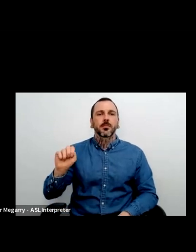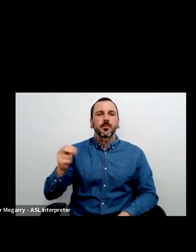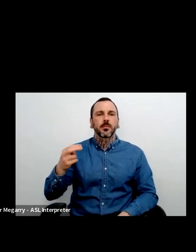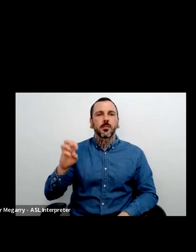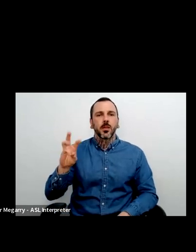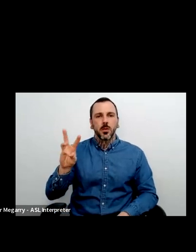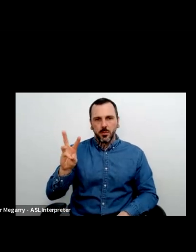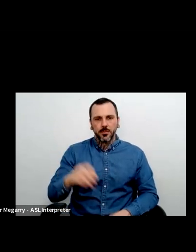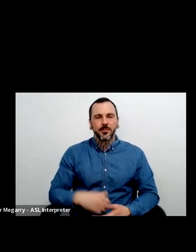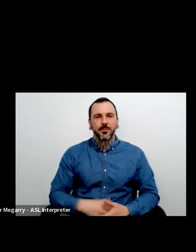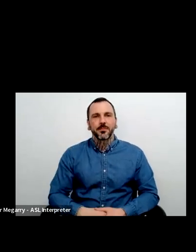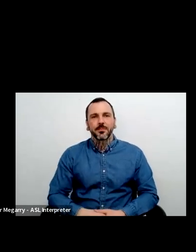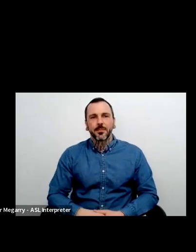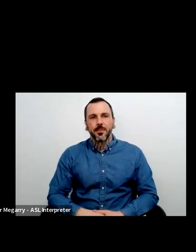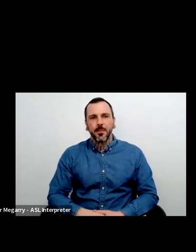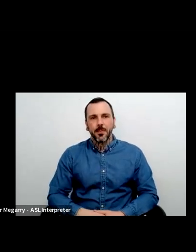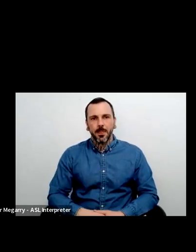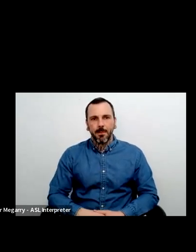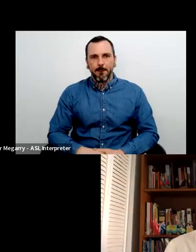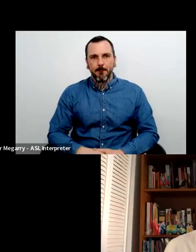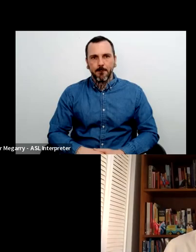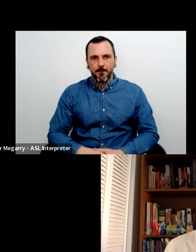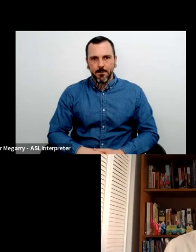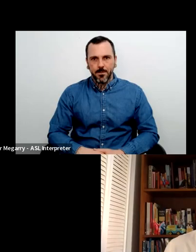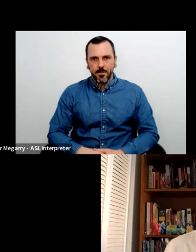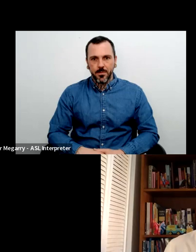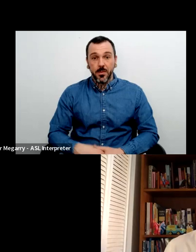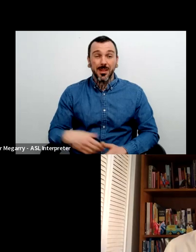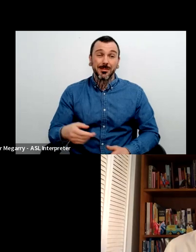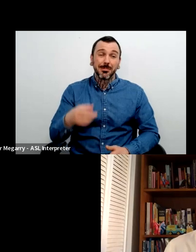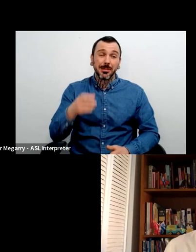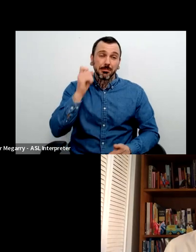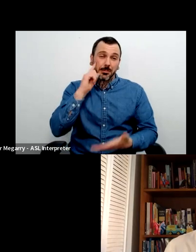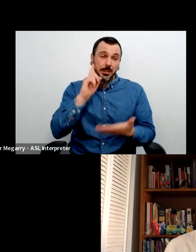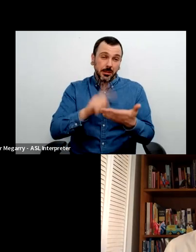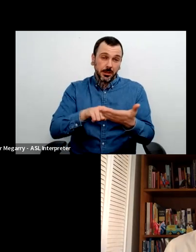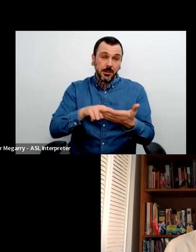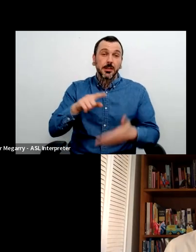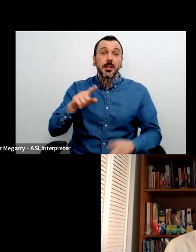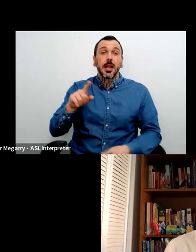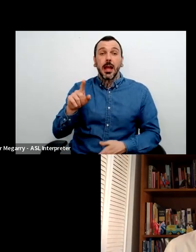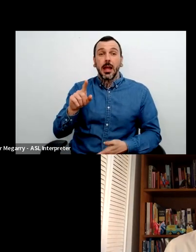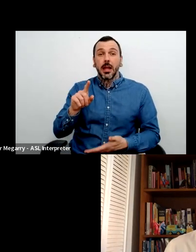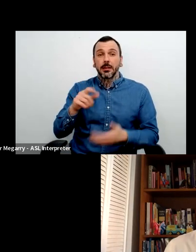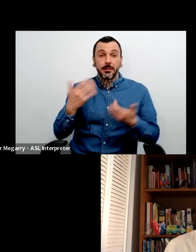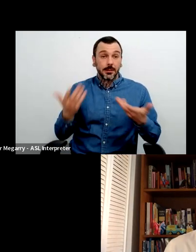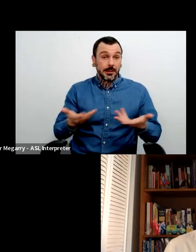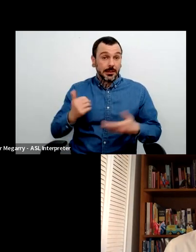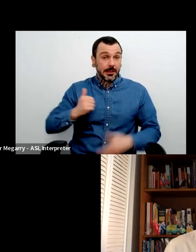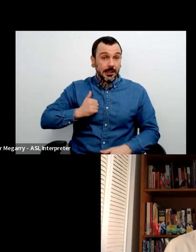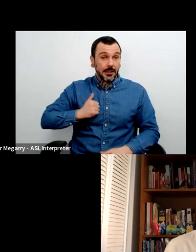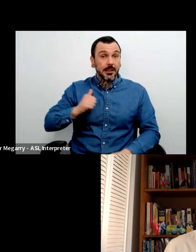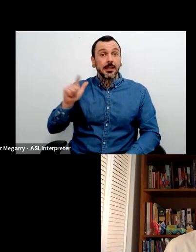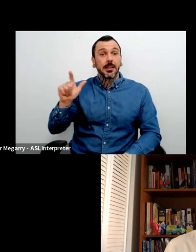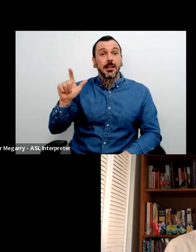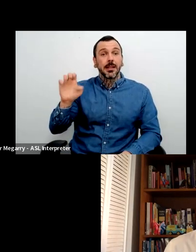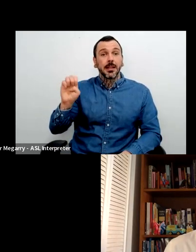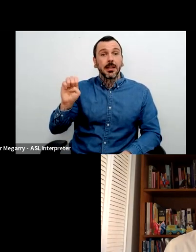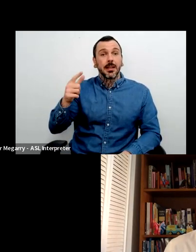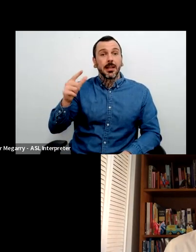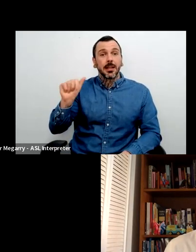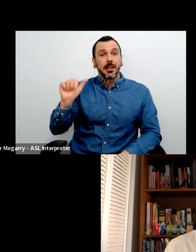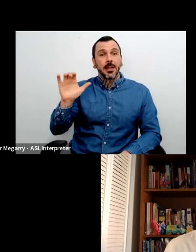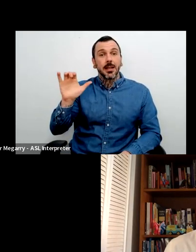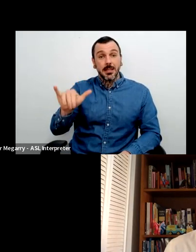media in Canada really ignored communities of color and Indigenous communities. They were completely